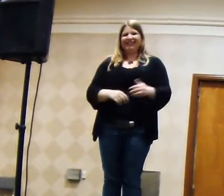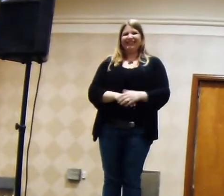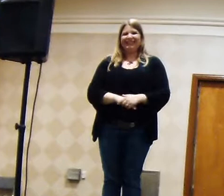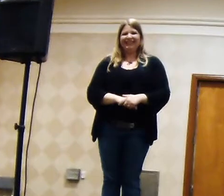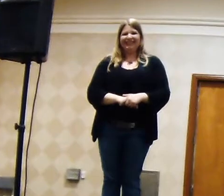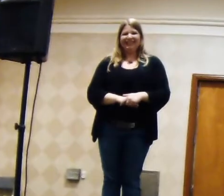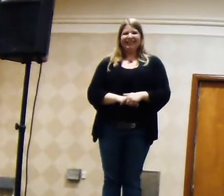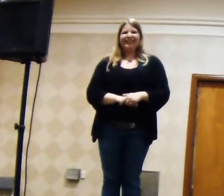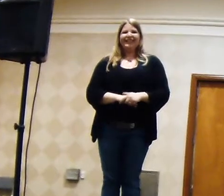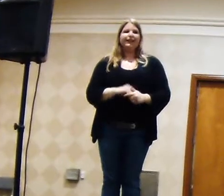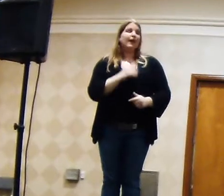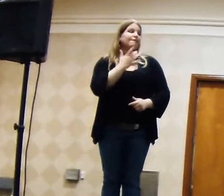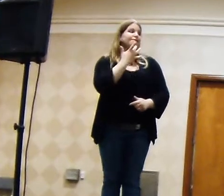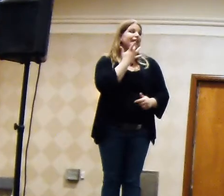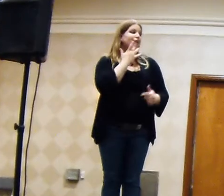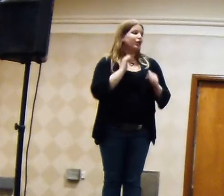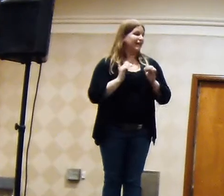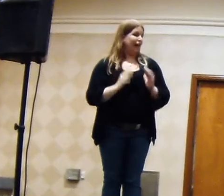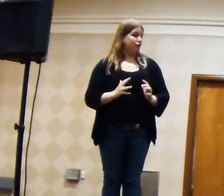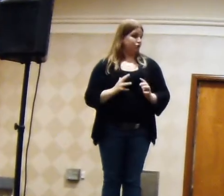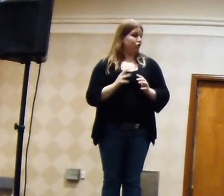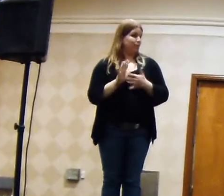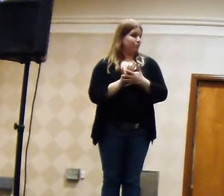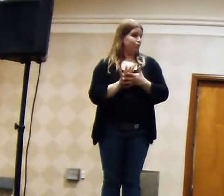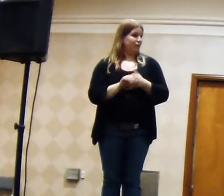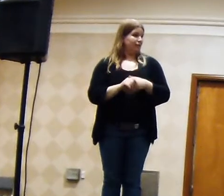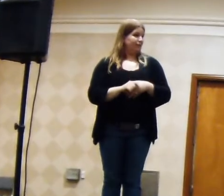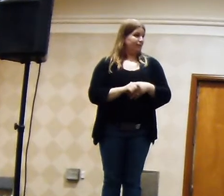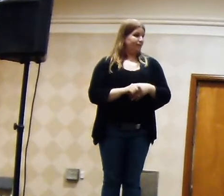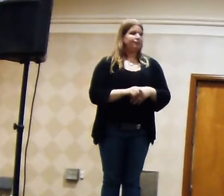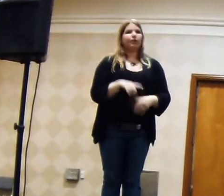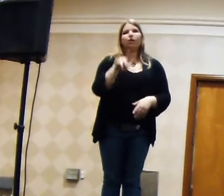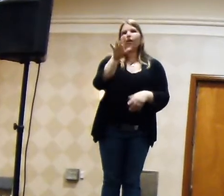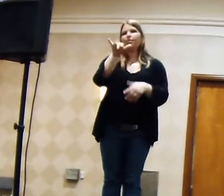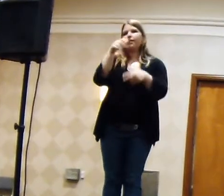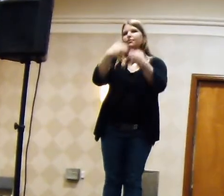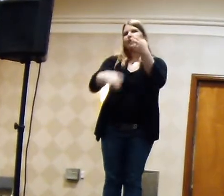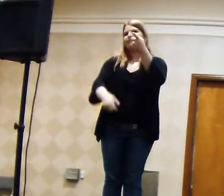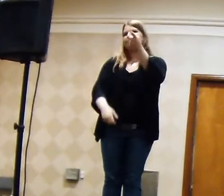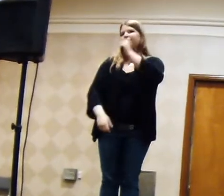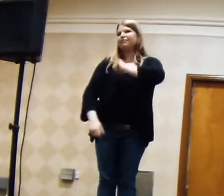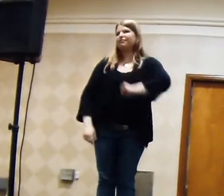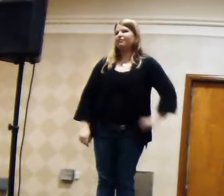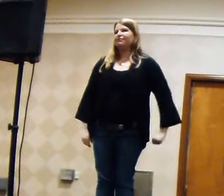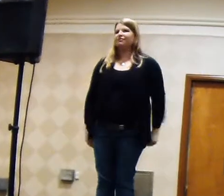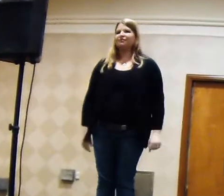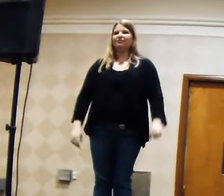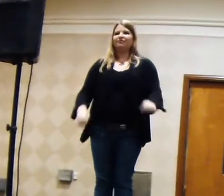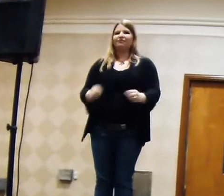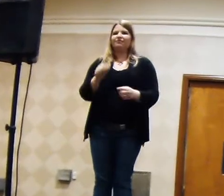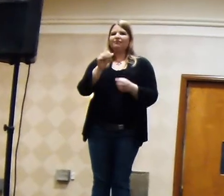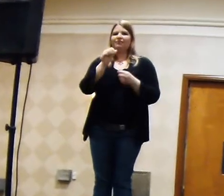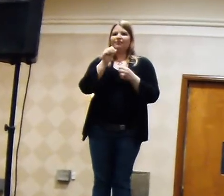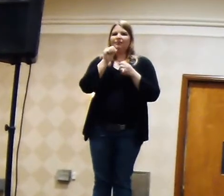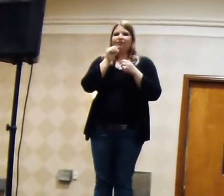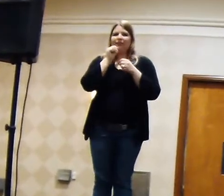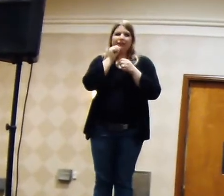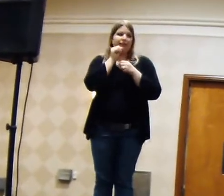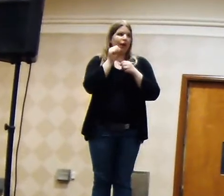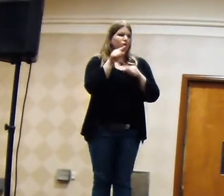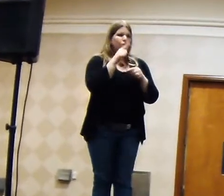Who was your favorite actor to work with on the movies? Now that gets tough. It's not being filmed, is